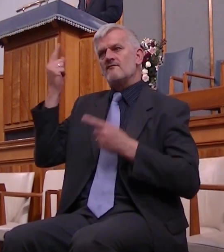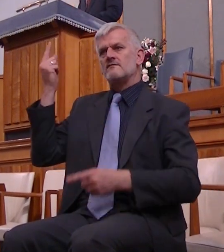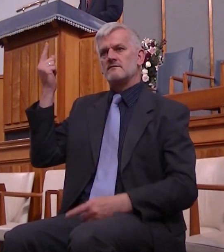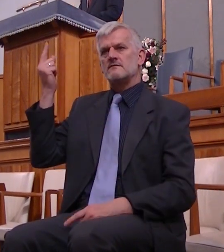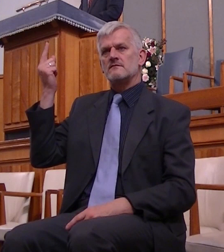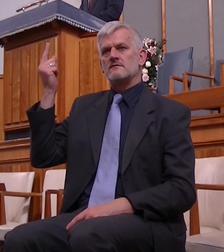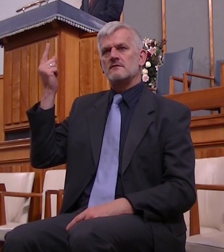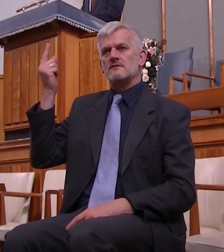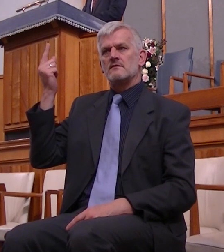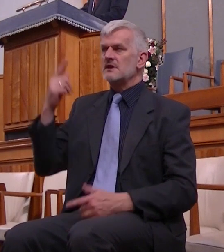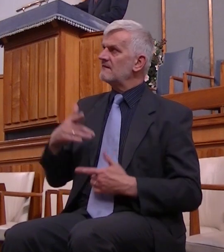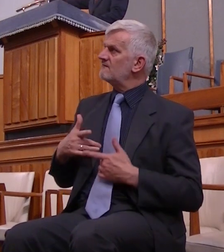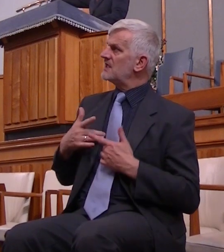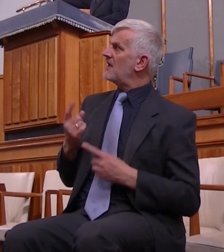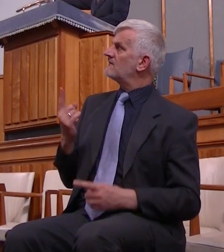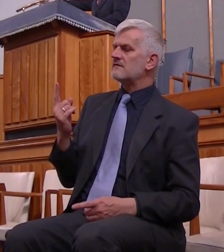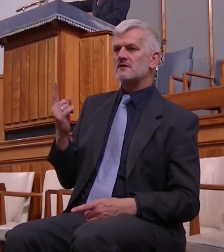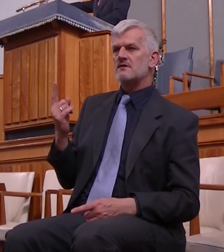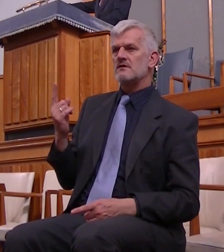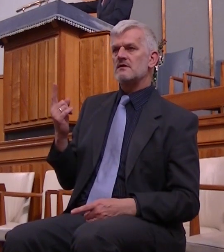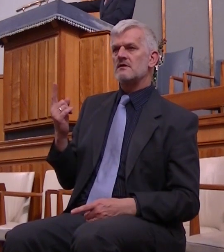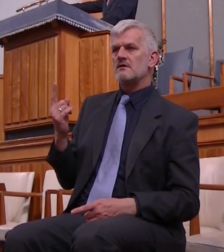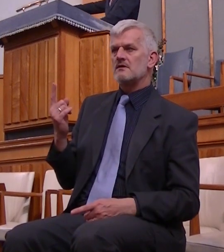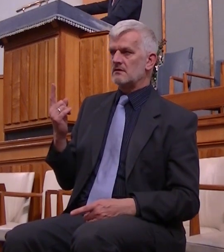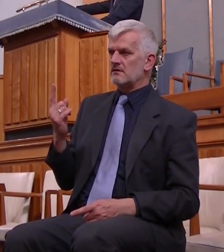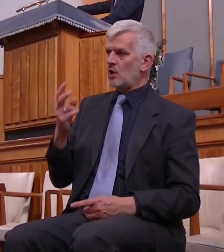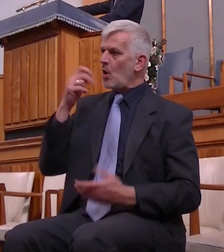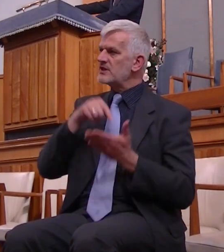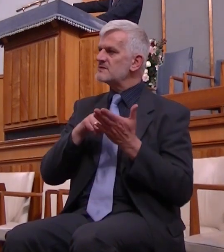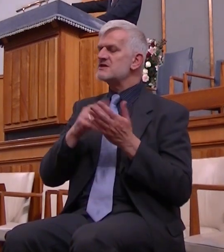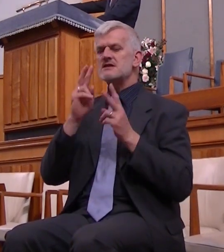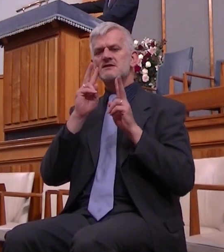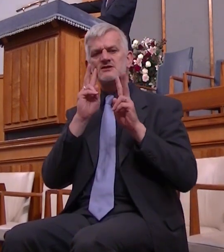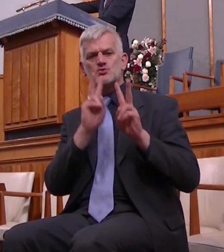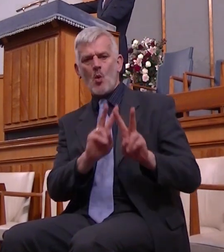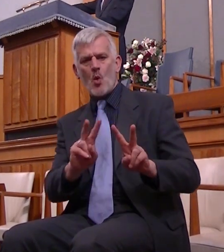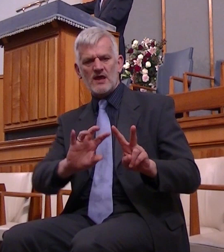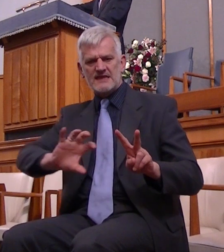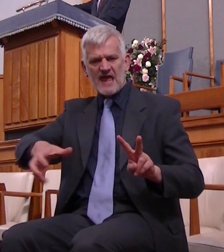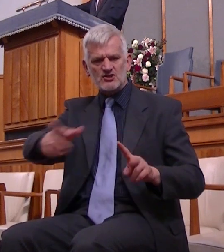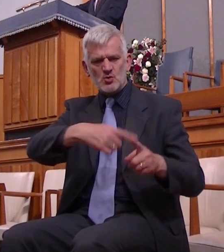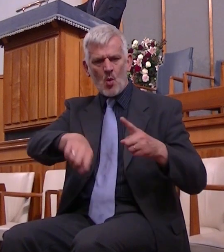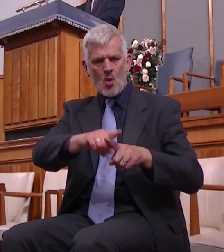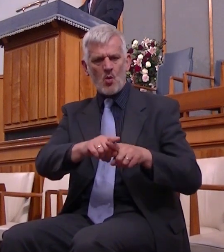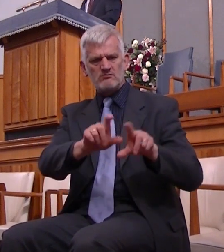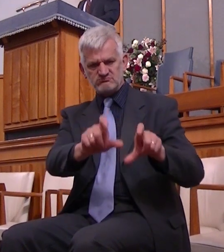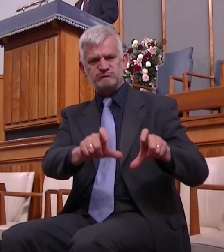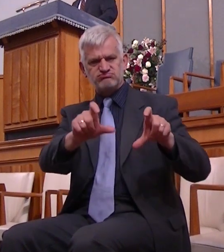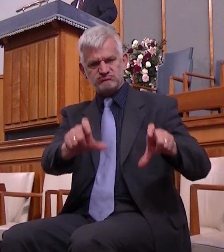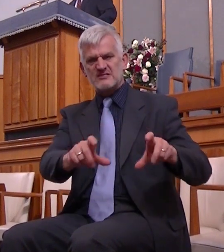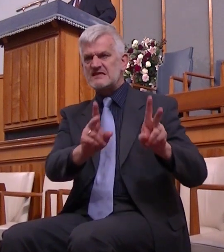about things. He saw the nations lie, all perishing in sin,